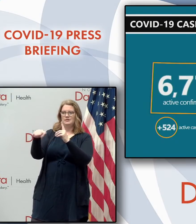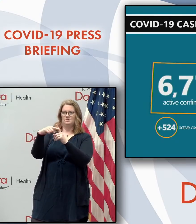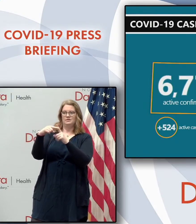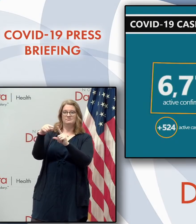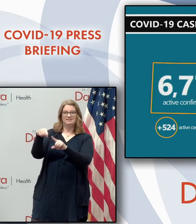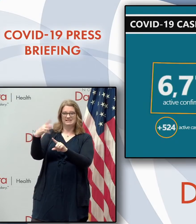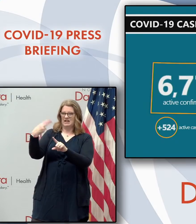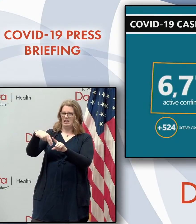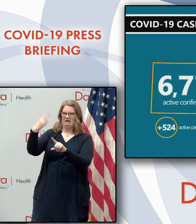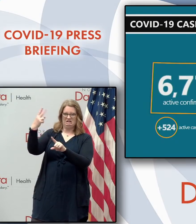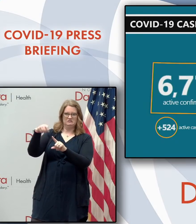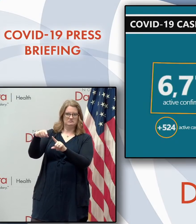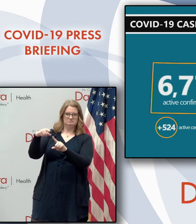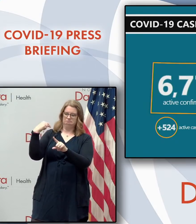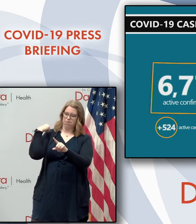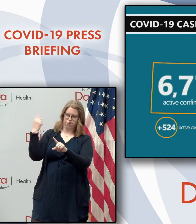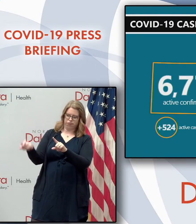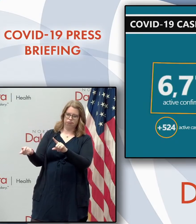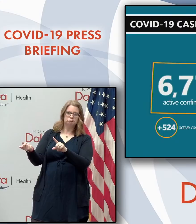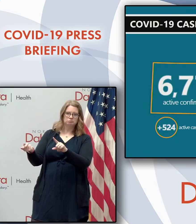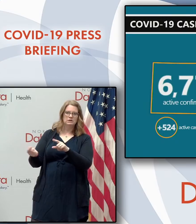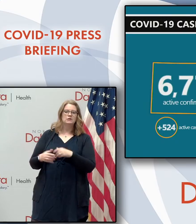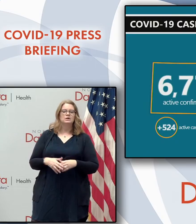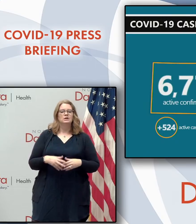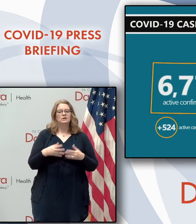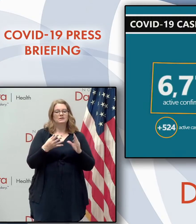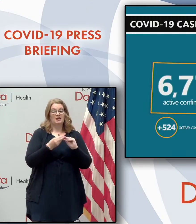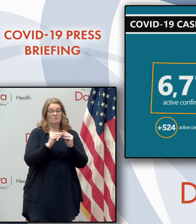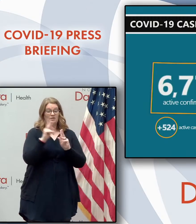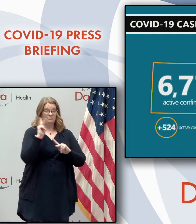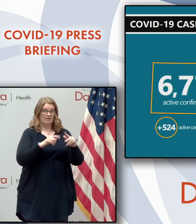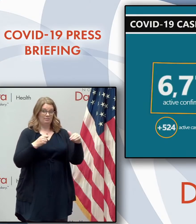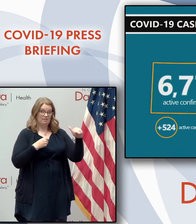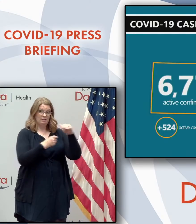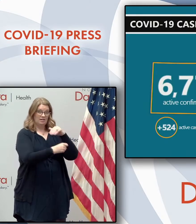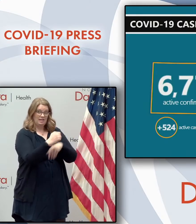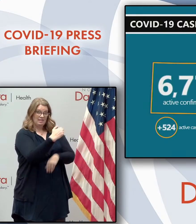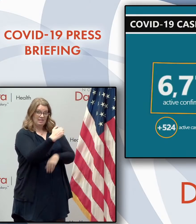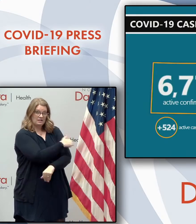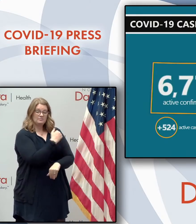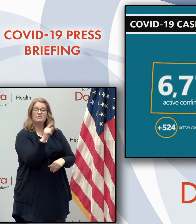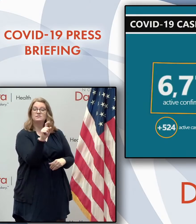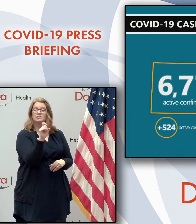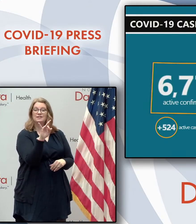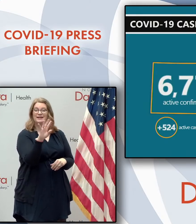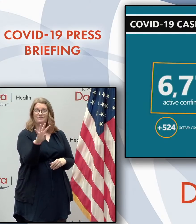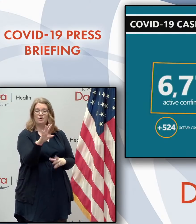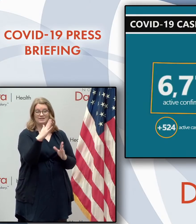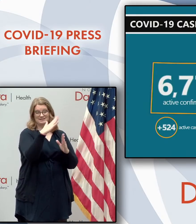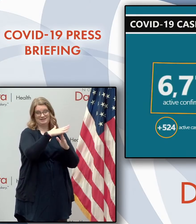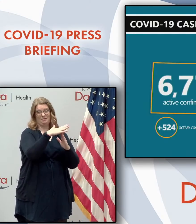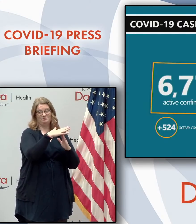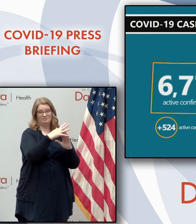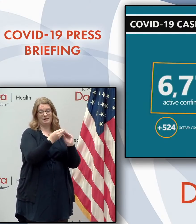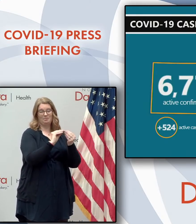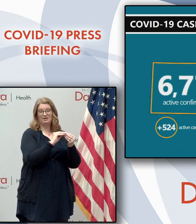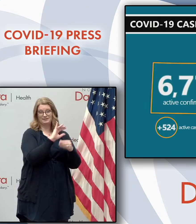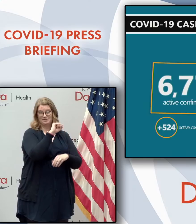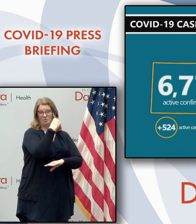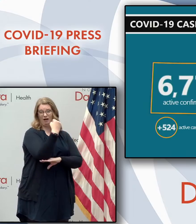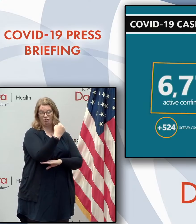in the pandemic. Our current hospitalization at 184 is also at the top. We talked about this